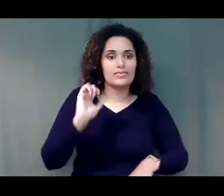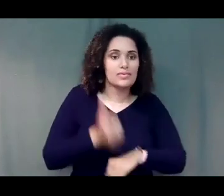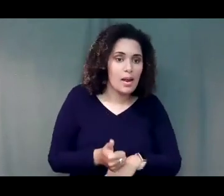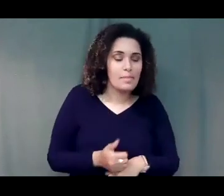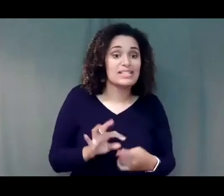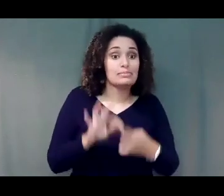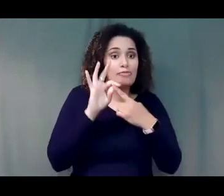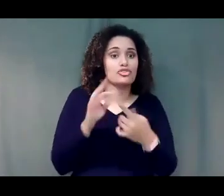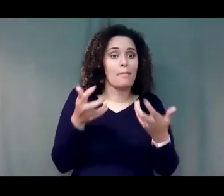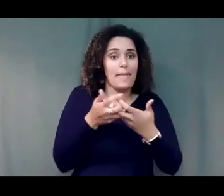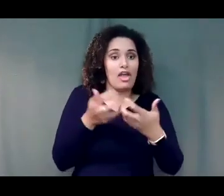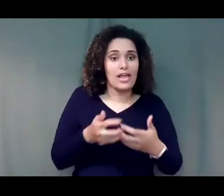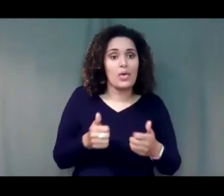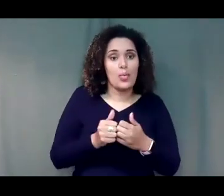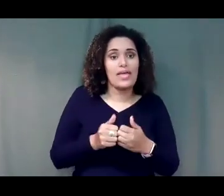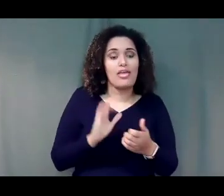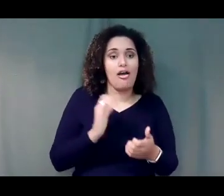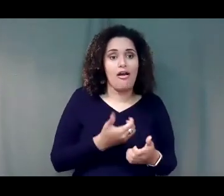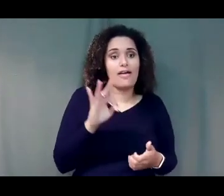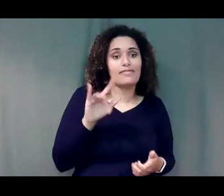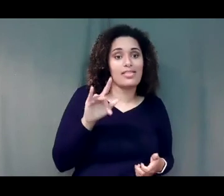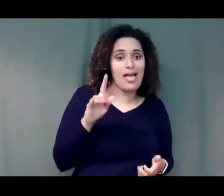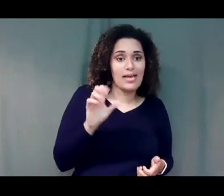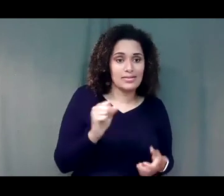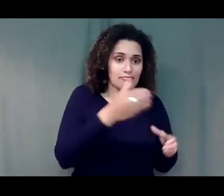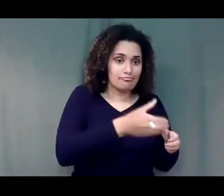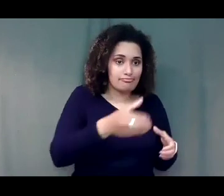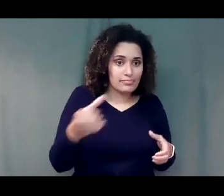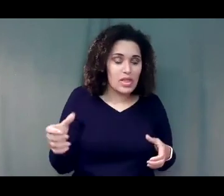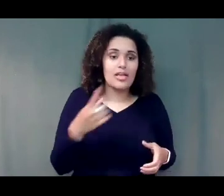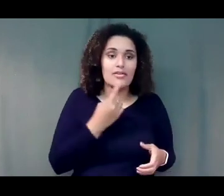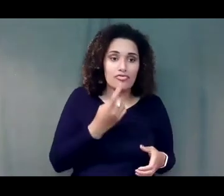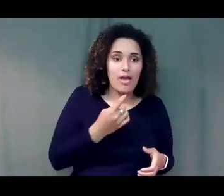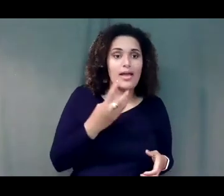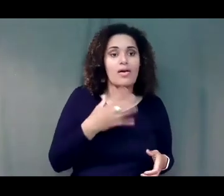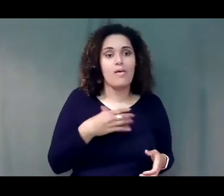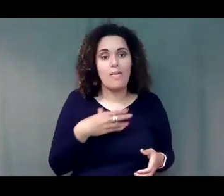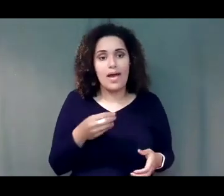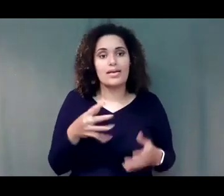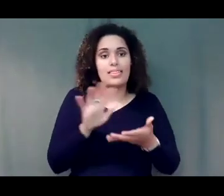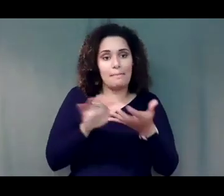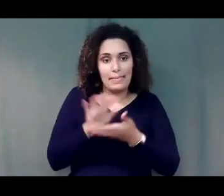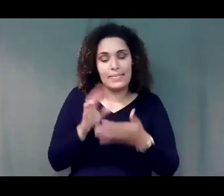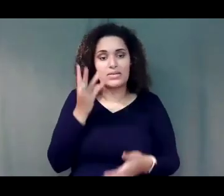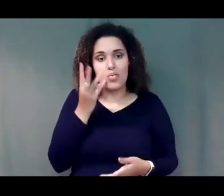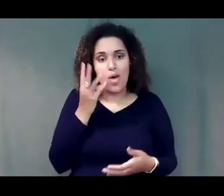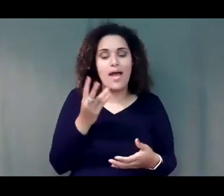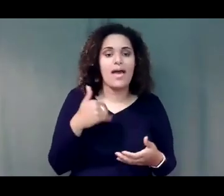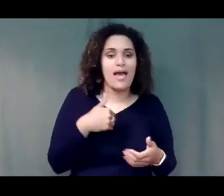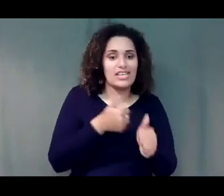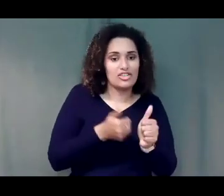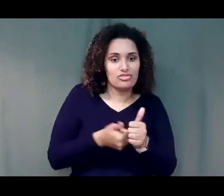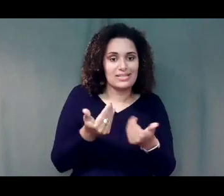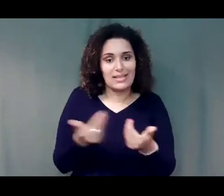pairing. So to go with our flights. So the white wine flight, the red wine flight, and the mixed wine flight, each has its own pairing.